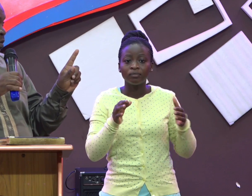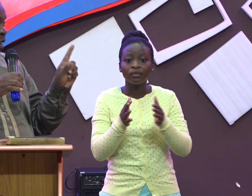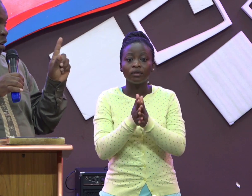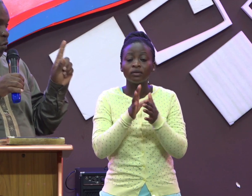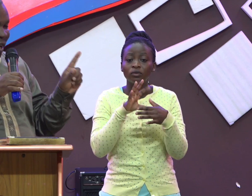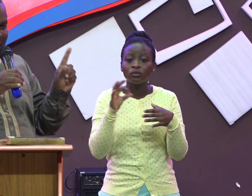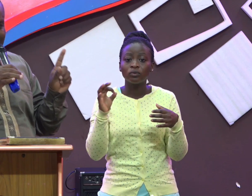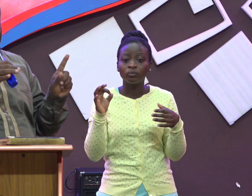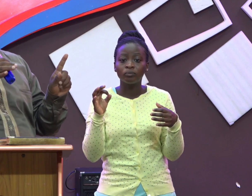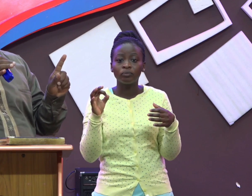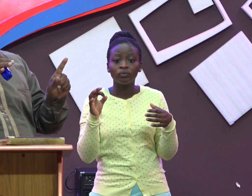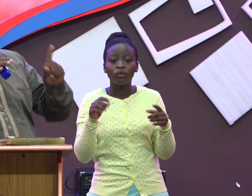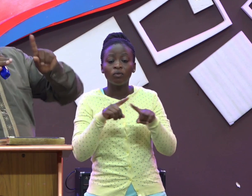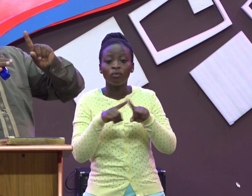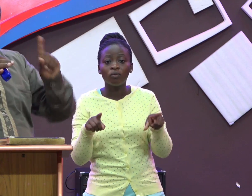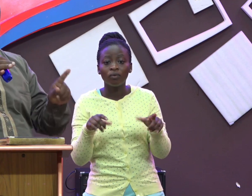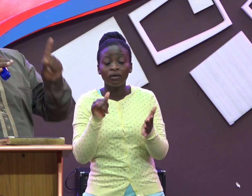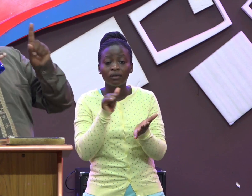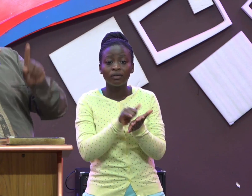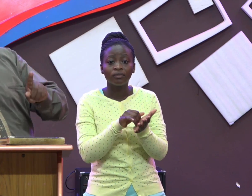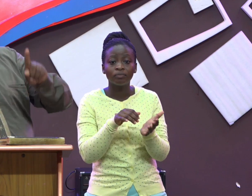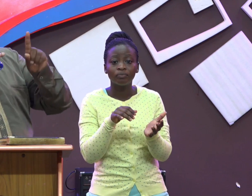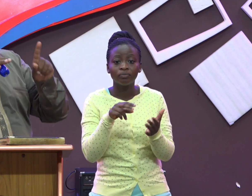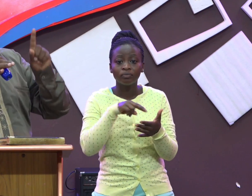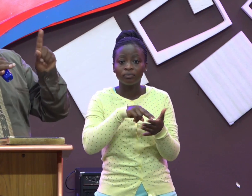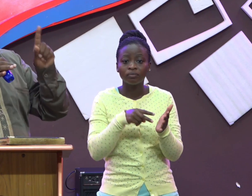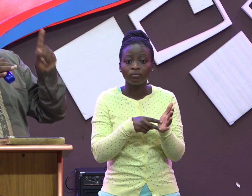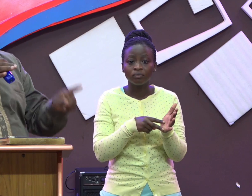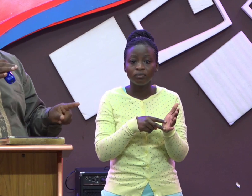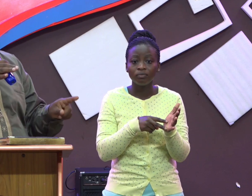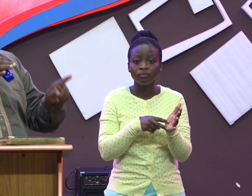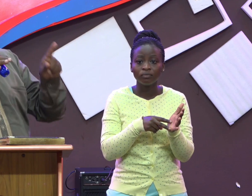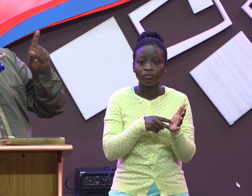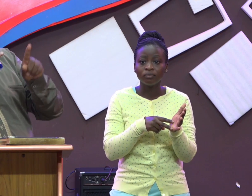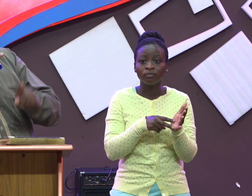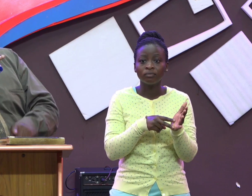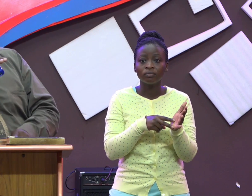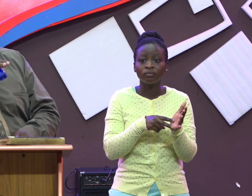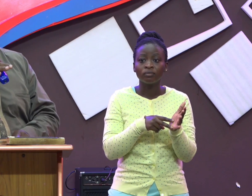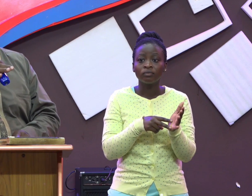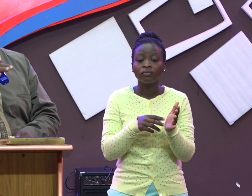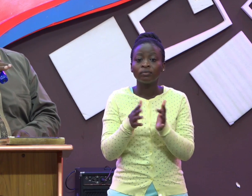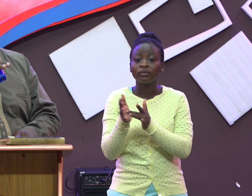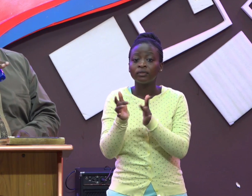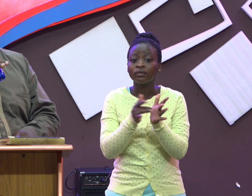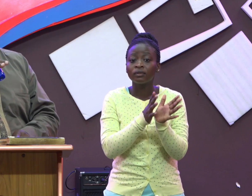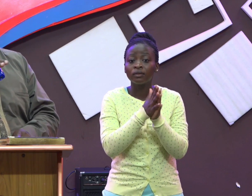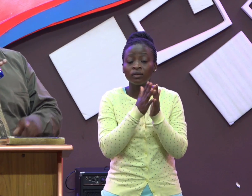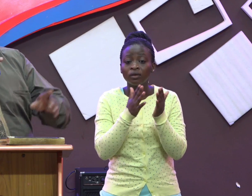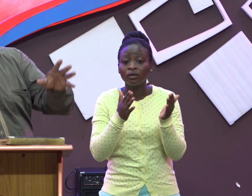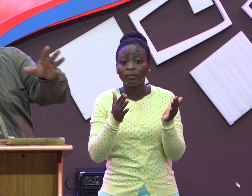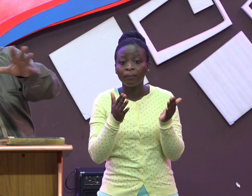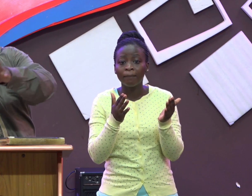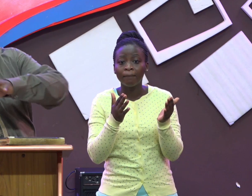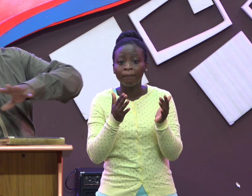It also joins that. What does it mean? Kitegeeza ki? Separation of the spirit and the soul. Okwawula omwoyo